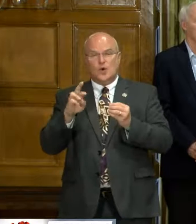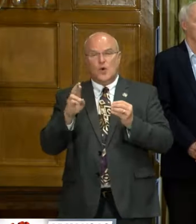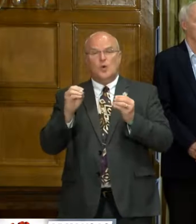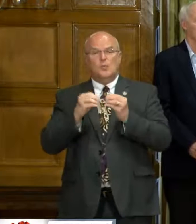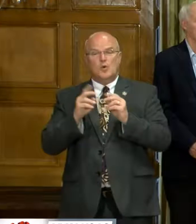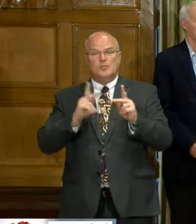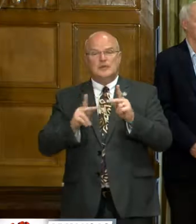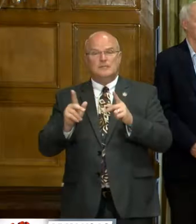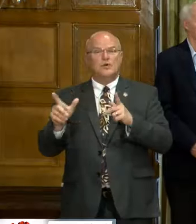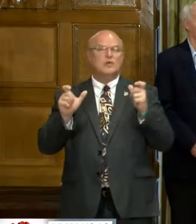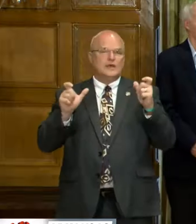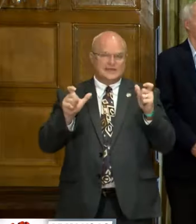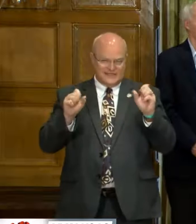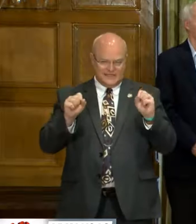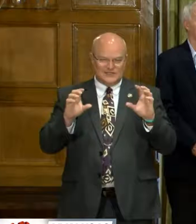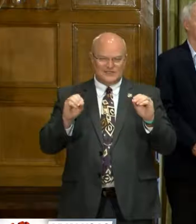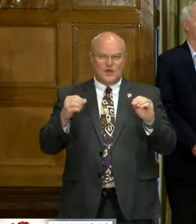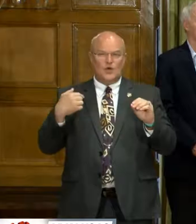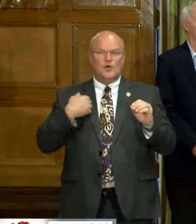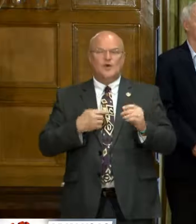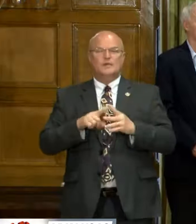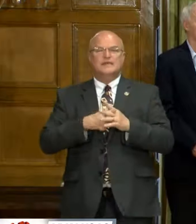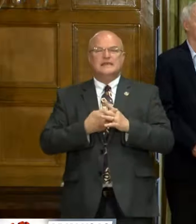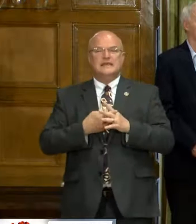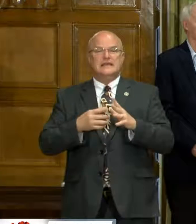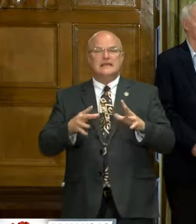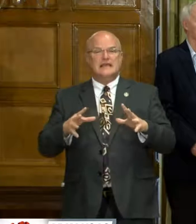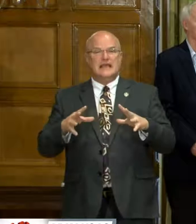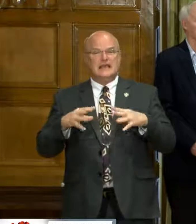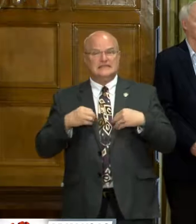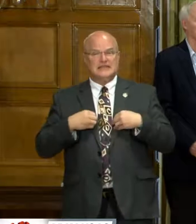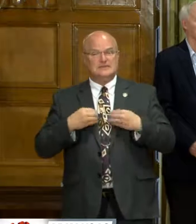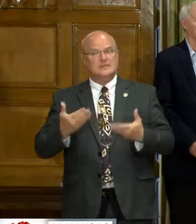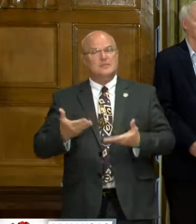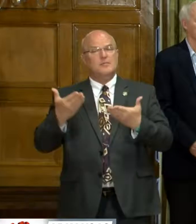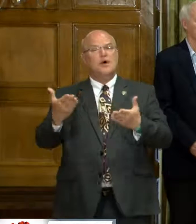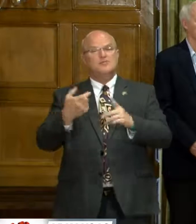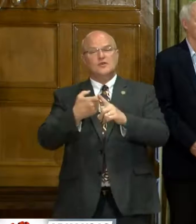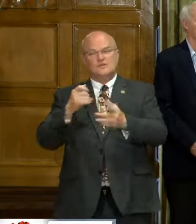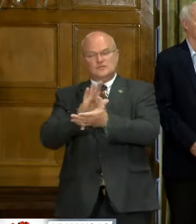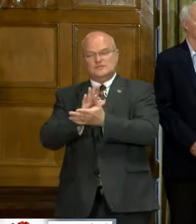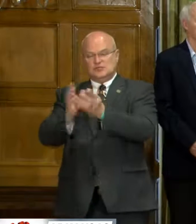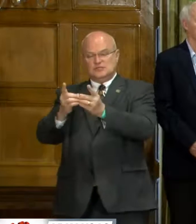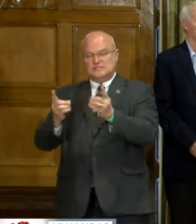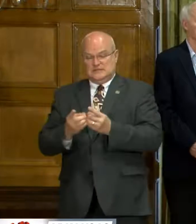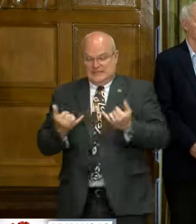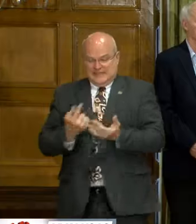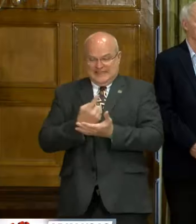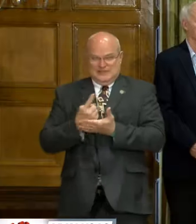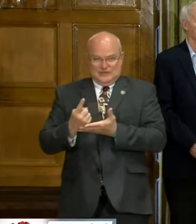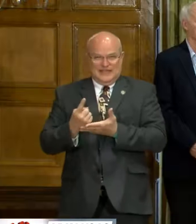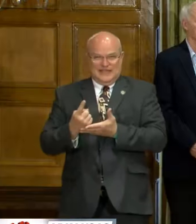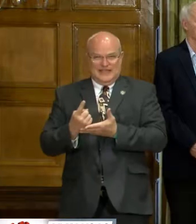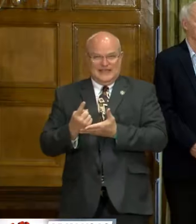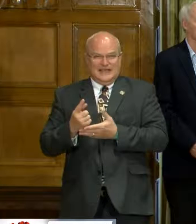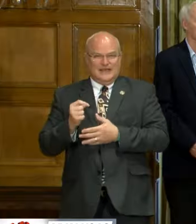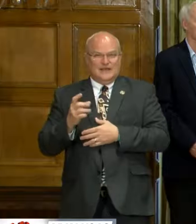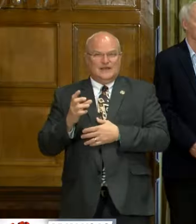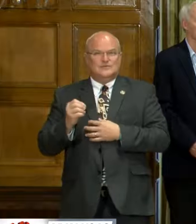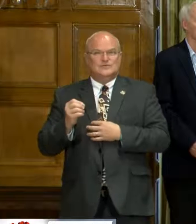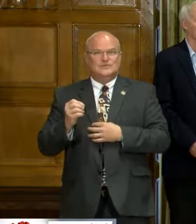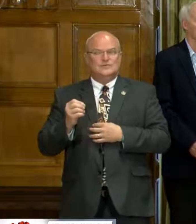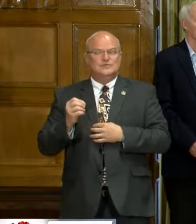quickly. So we are going to begin accepting proposals from school districts this week